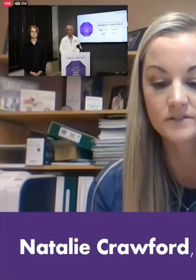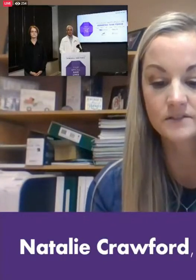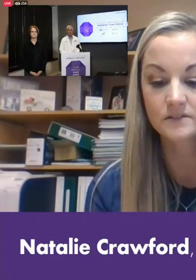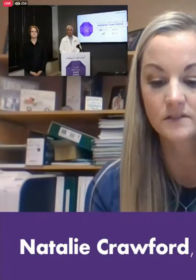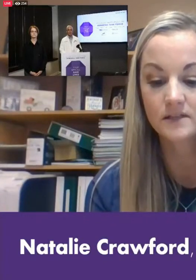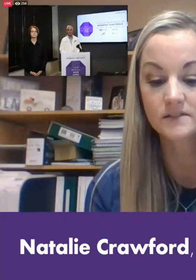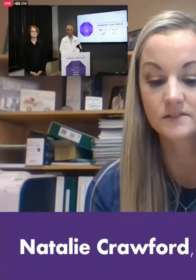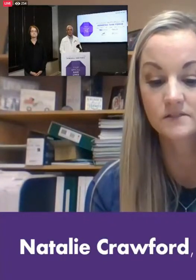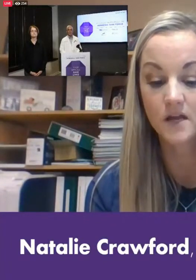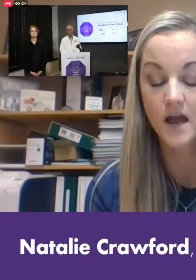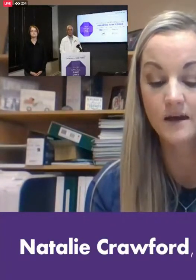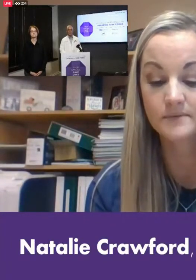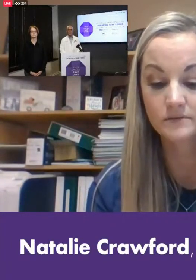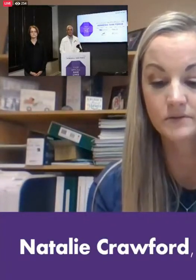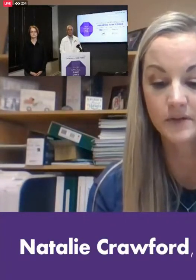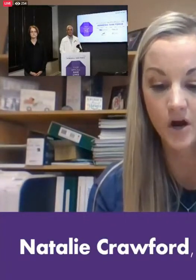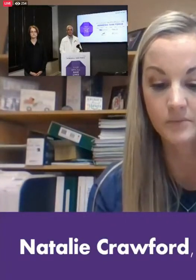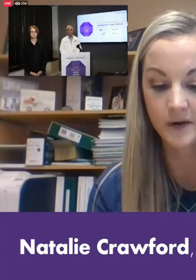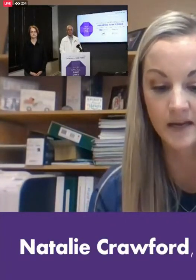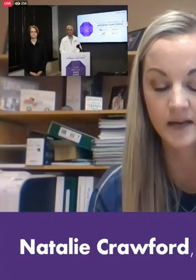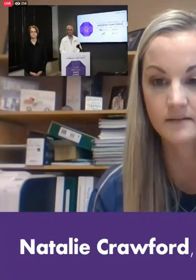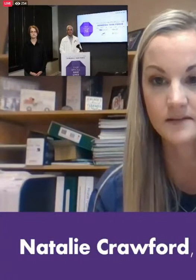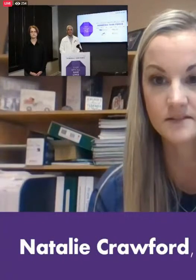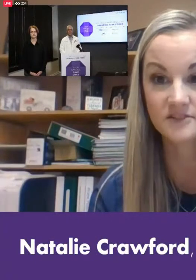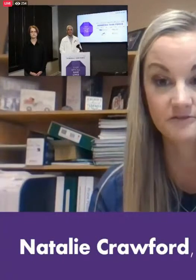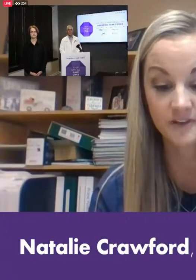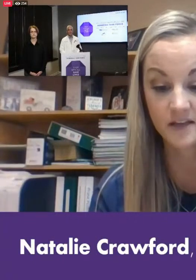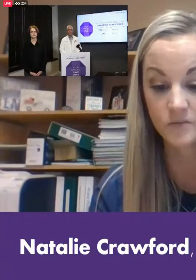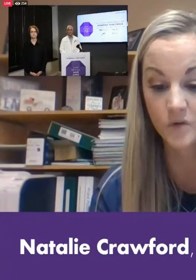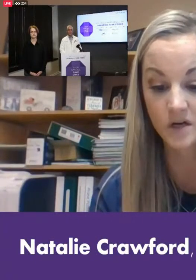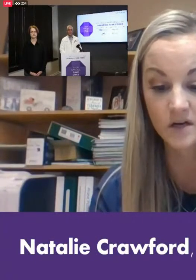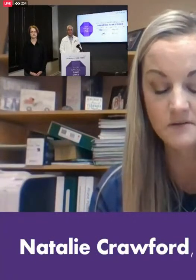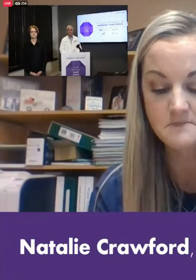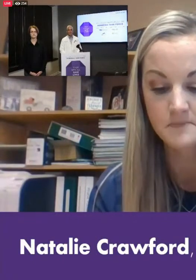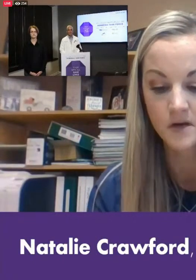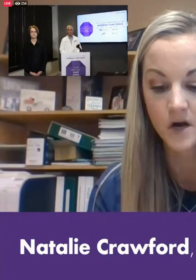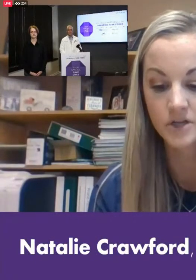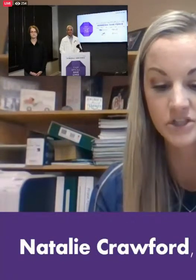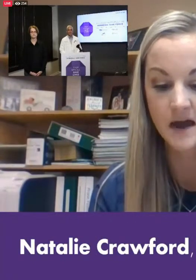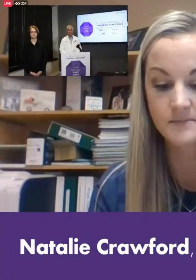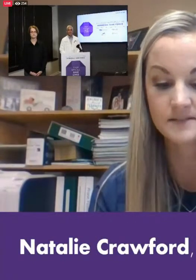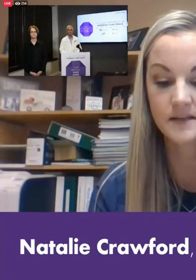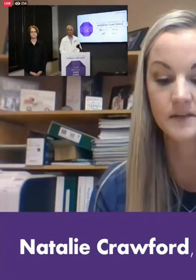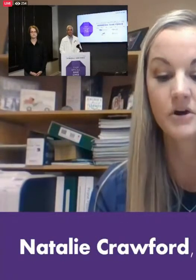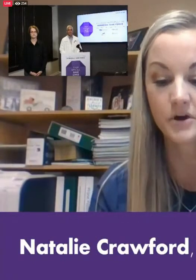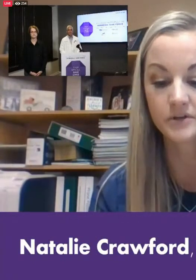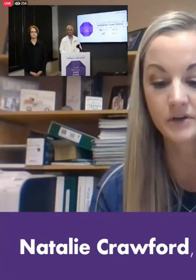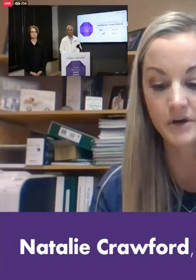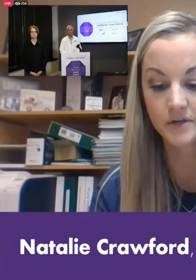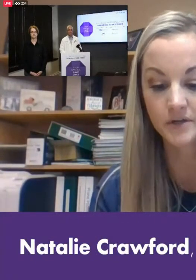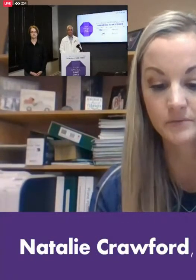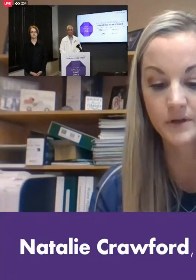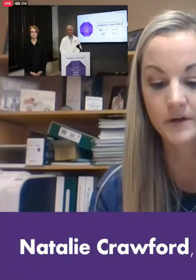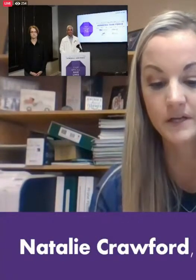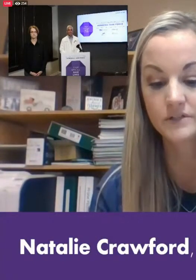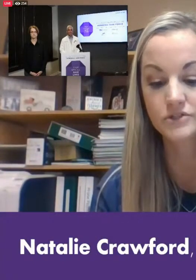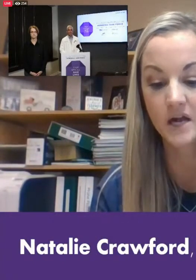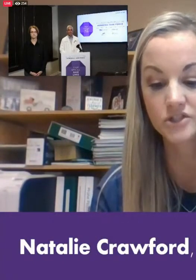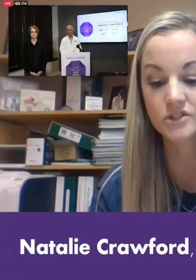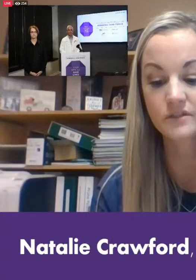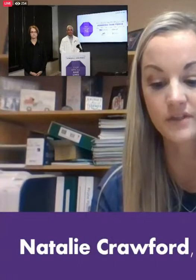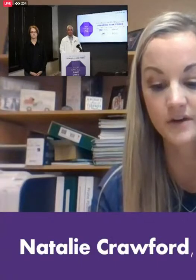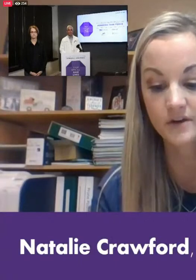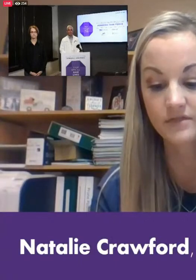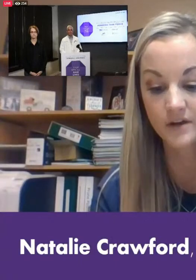As a nurse, it is absolutely heartbreaking. It's defeating work. Our job is getting harder and harder. We are